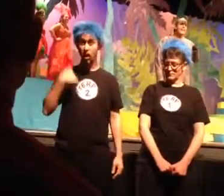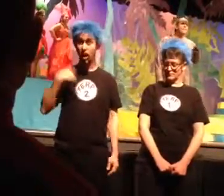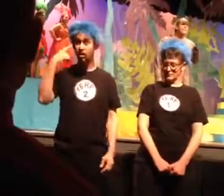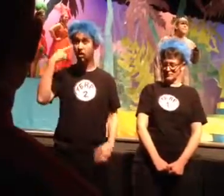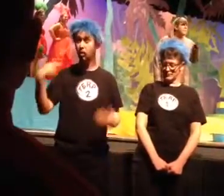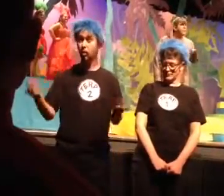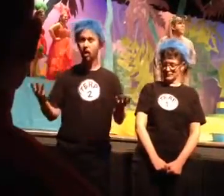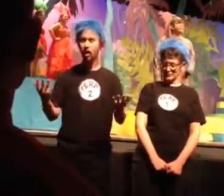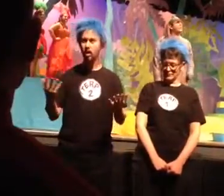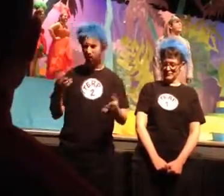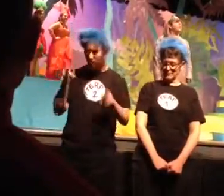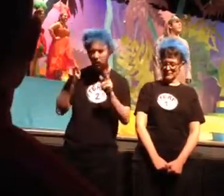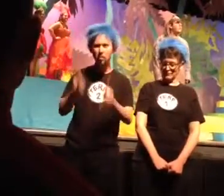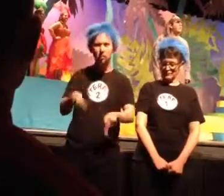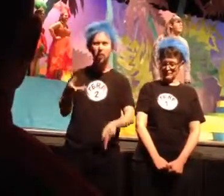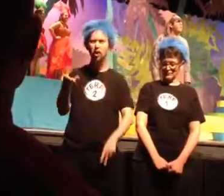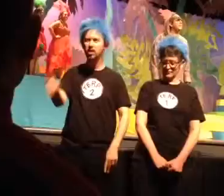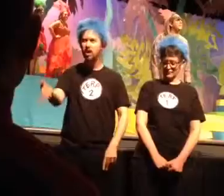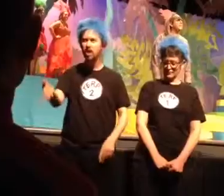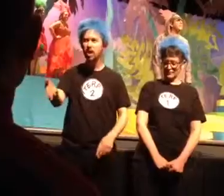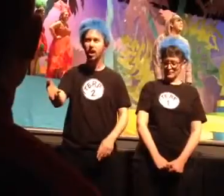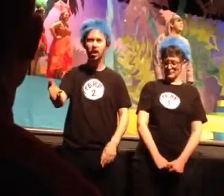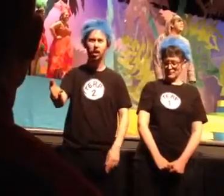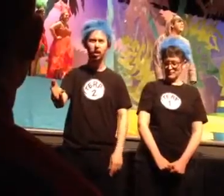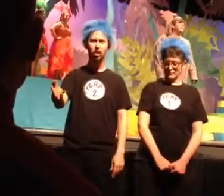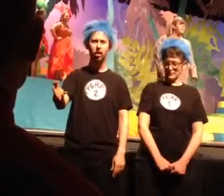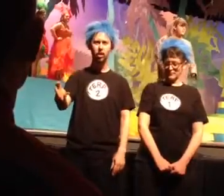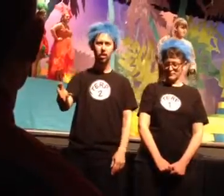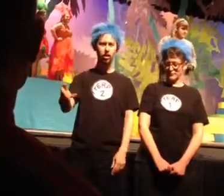I think there must be a person on that small speck of dust